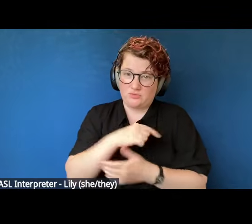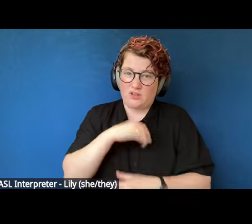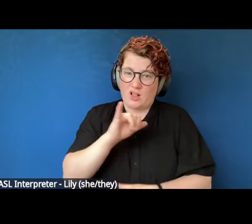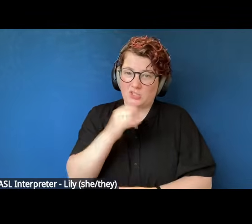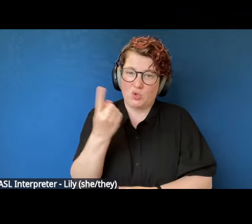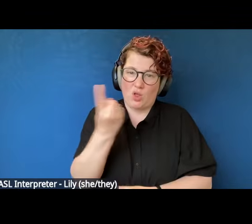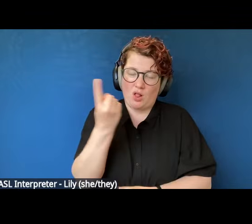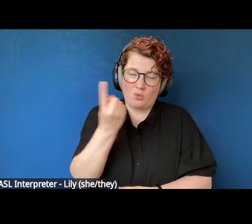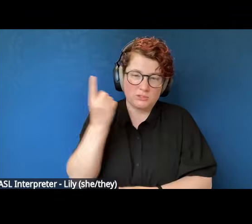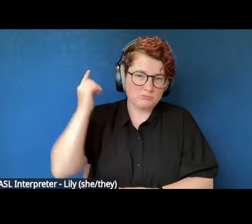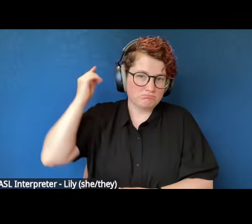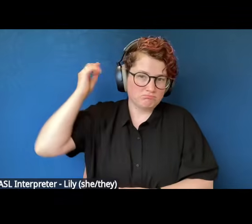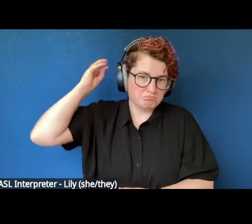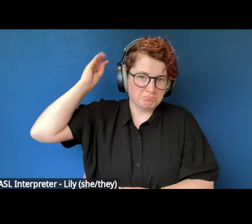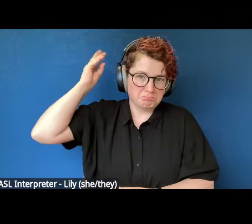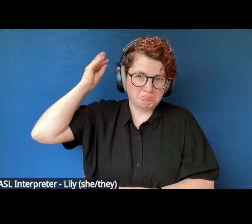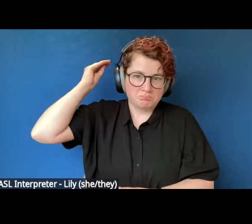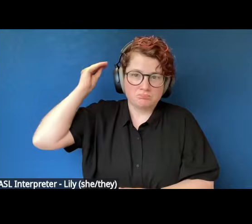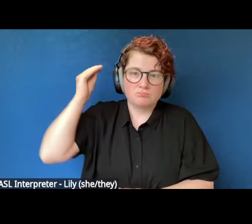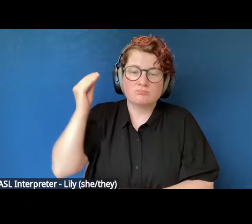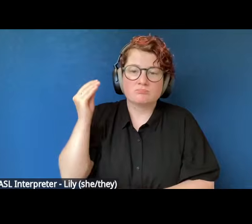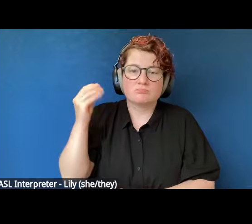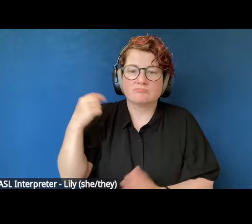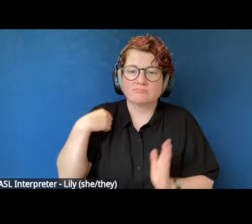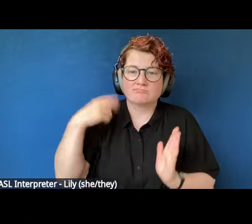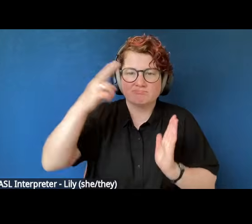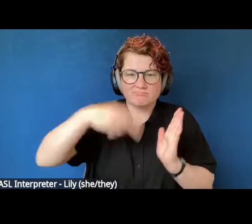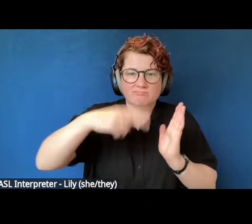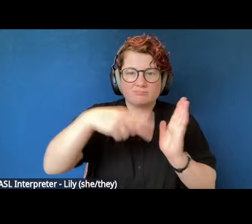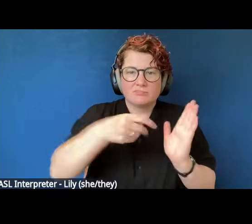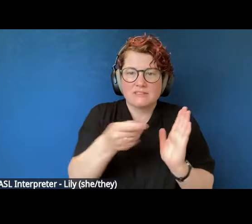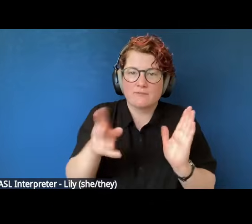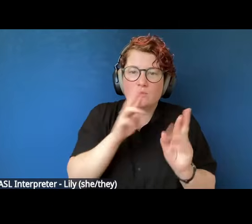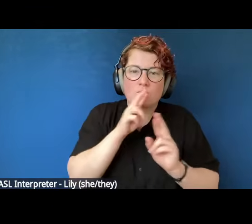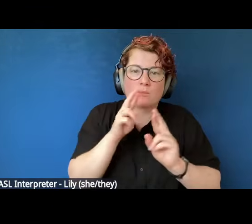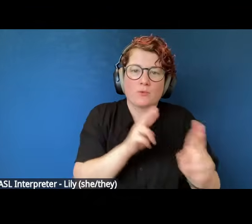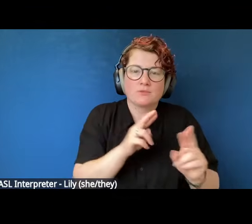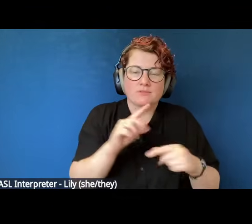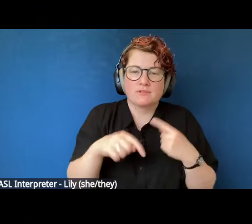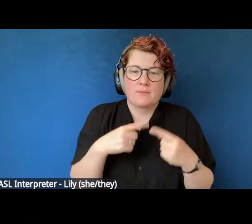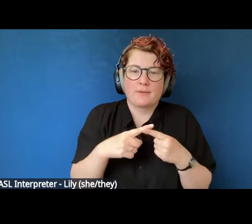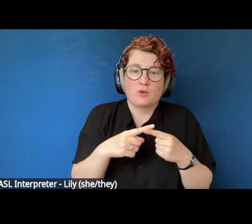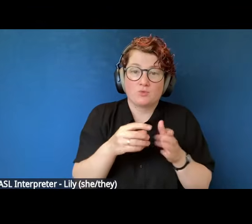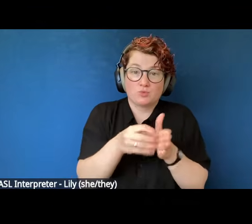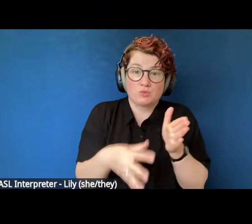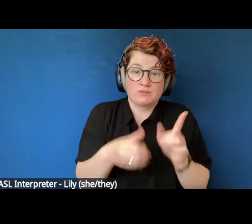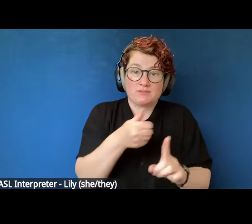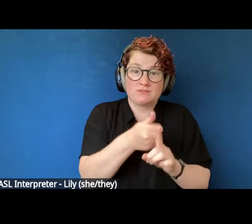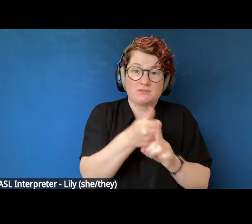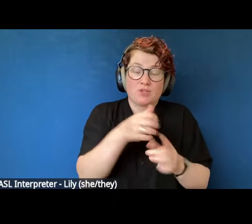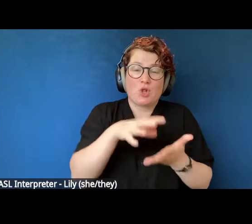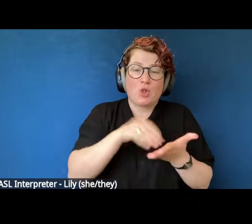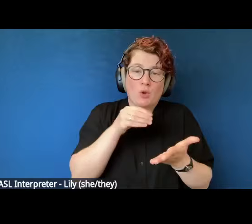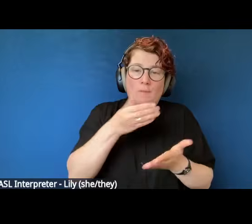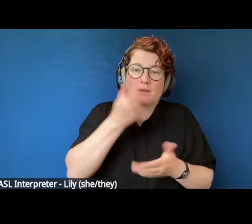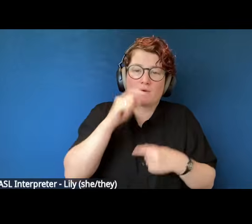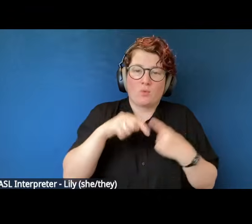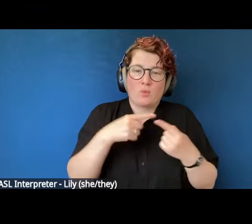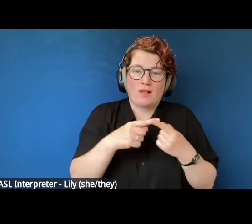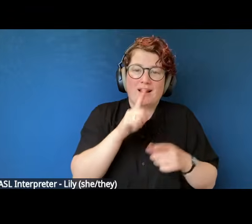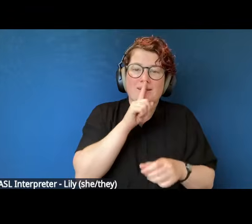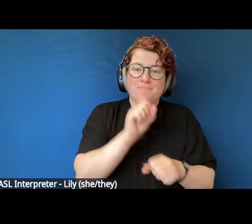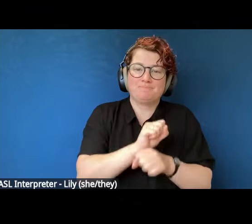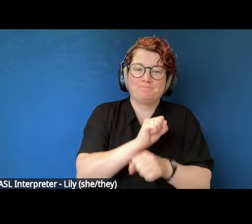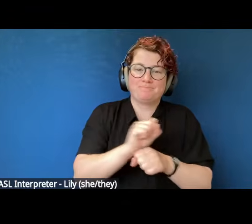that I'm reading more and more reports about how students actually learn better when they write, as